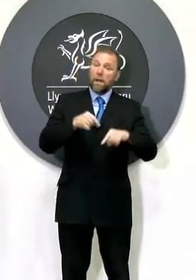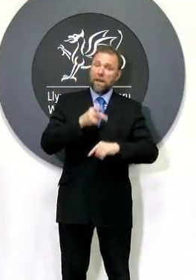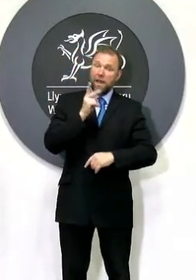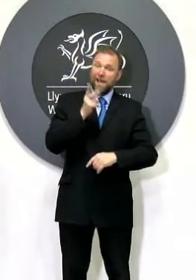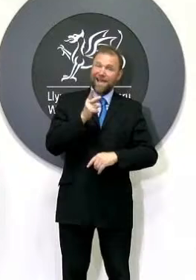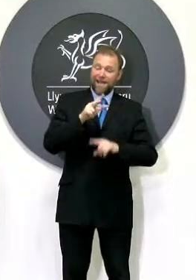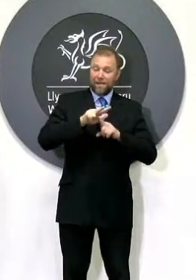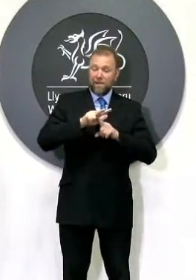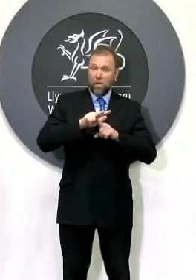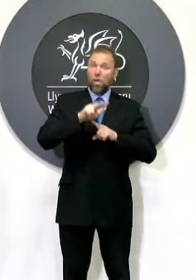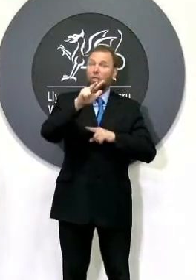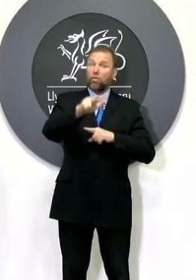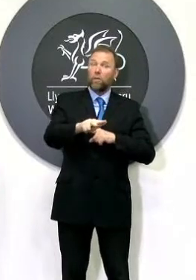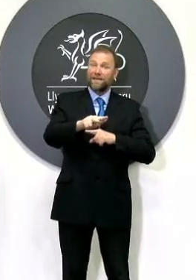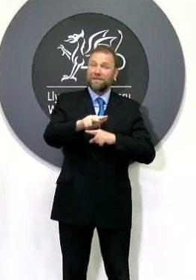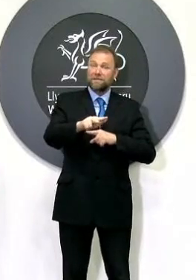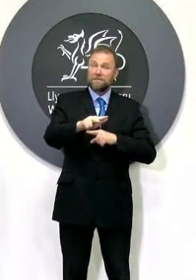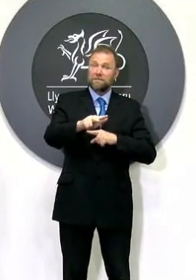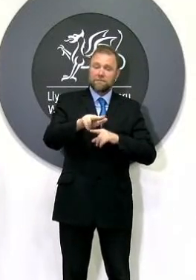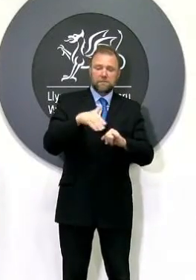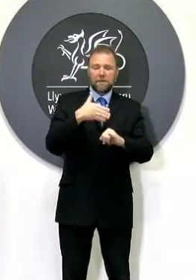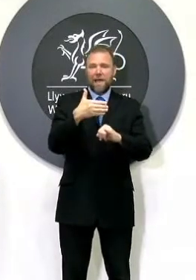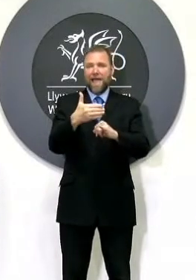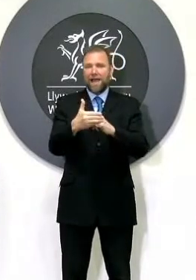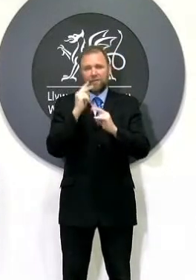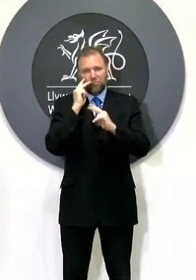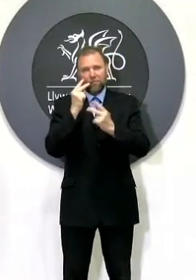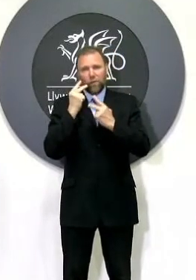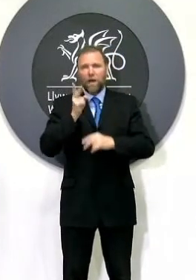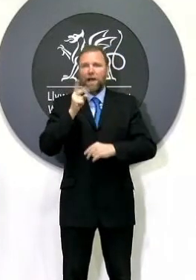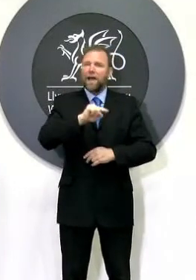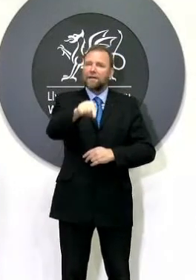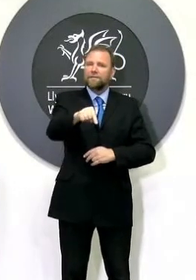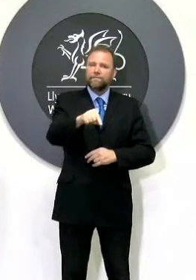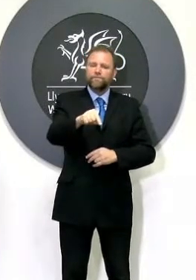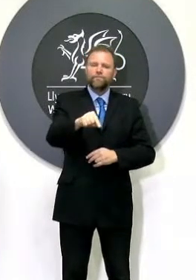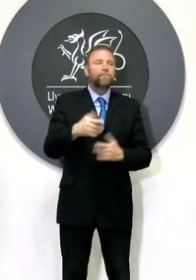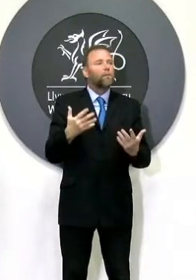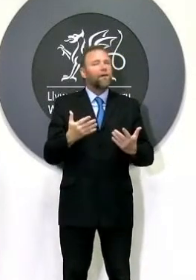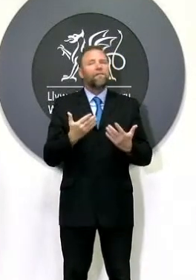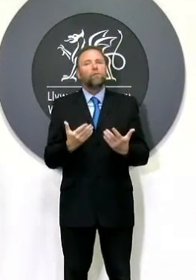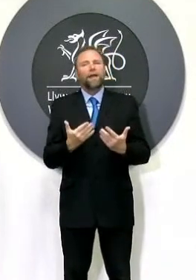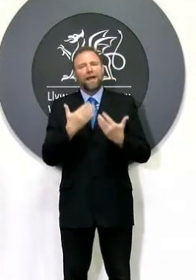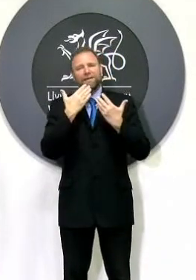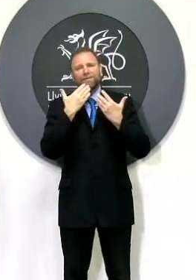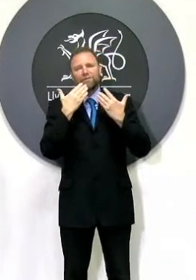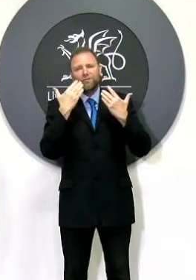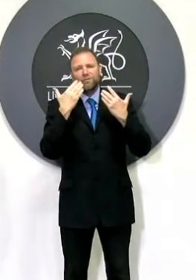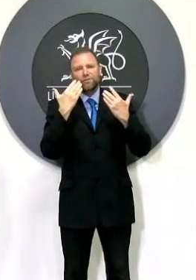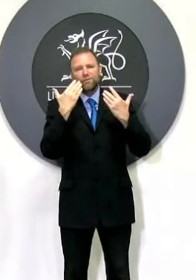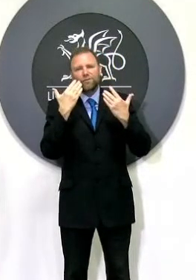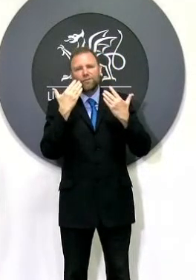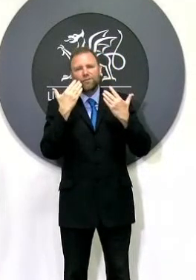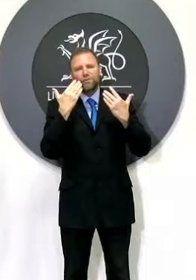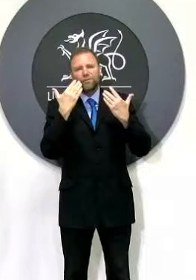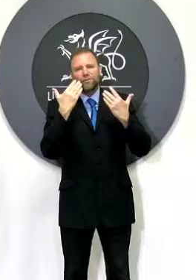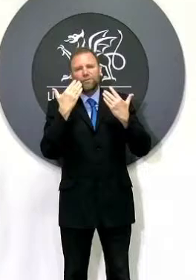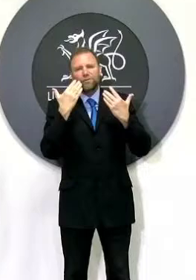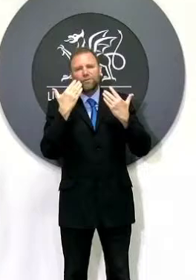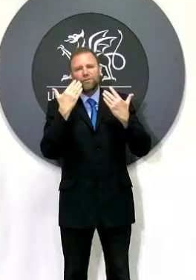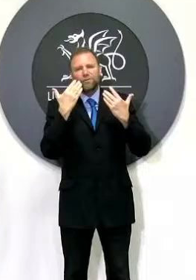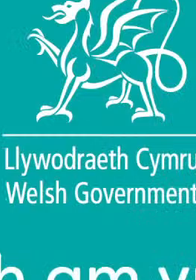in 3 weeks' time at the end of the next 3-week review. But for this afternoon, diolch yn fawr, thank you all very much.